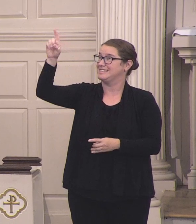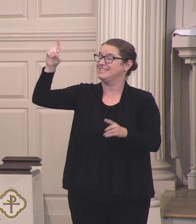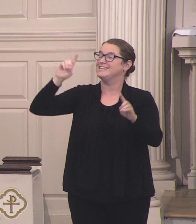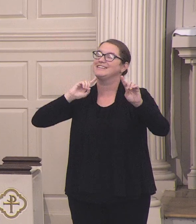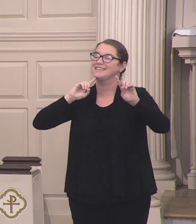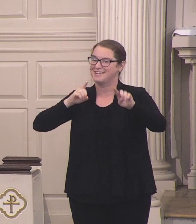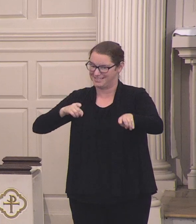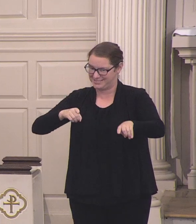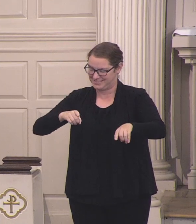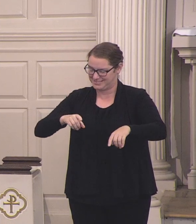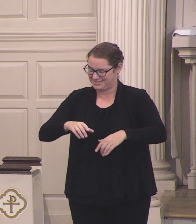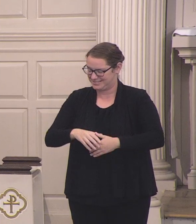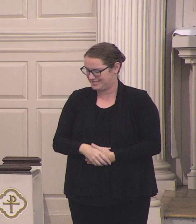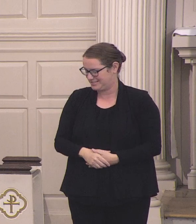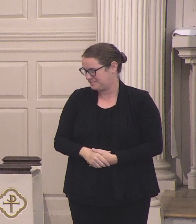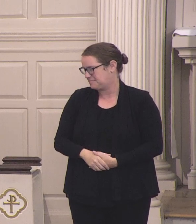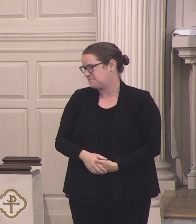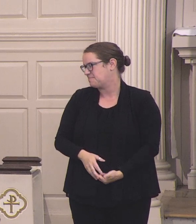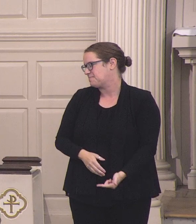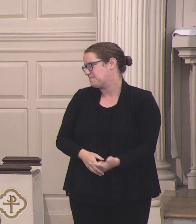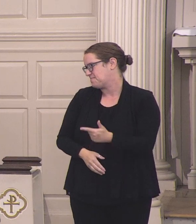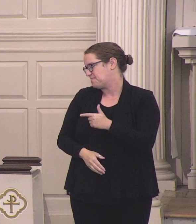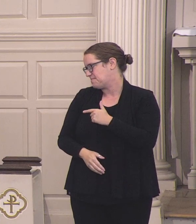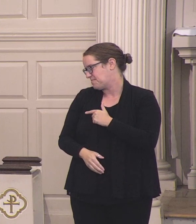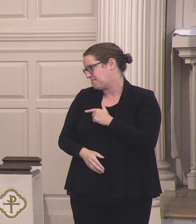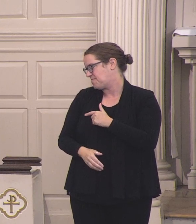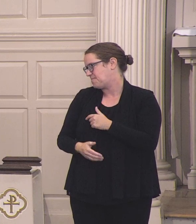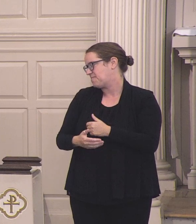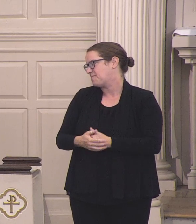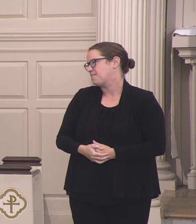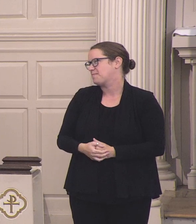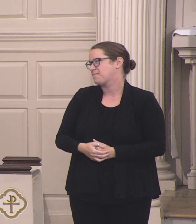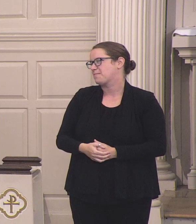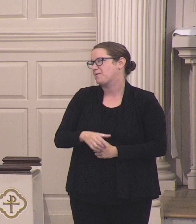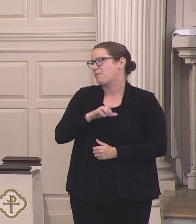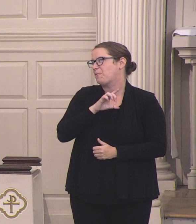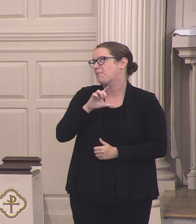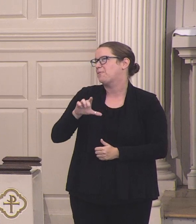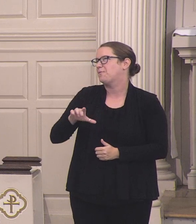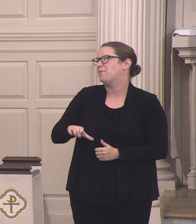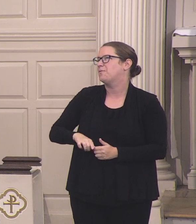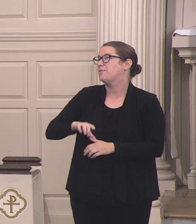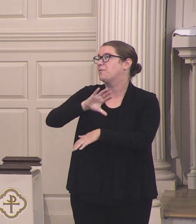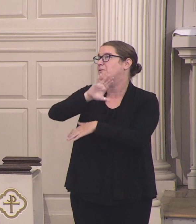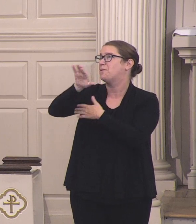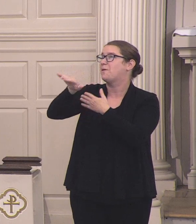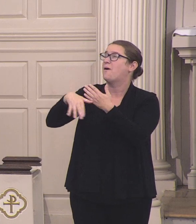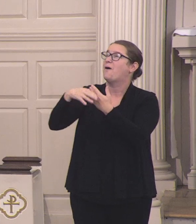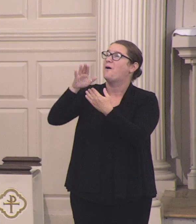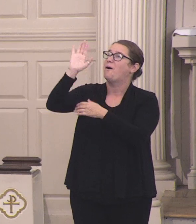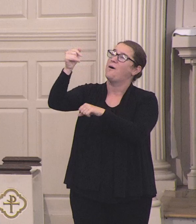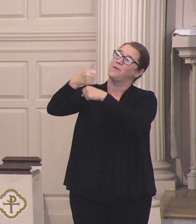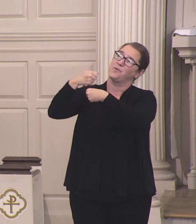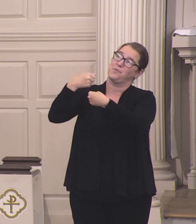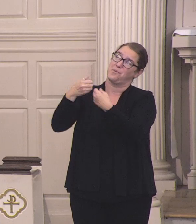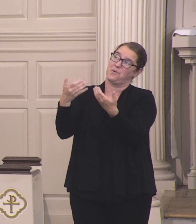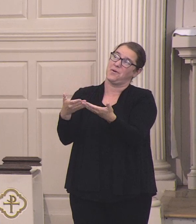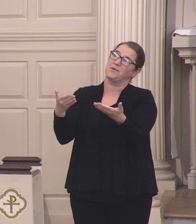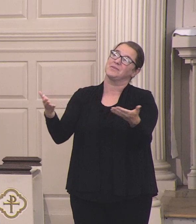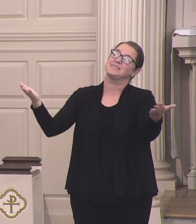needs. Let all your works give thanks, O Lord, and let